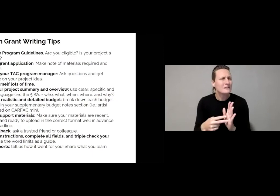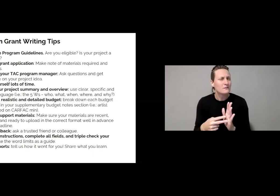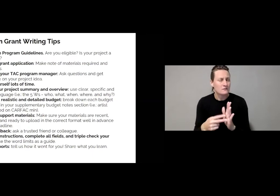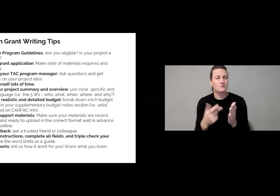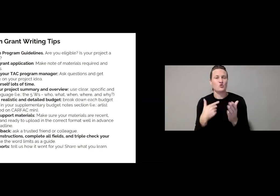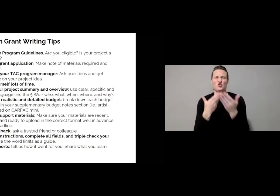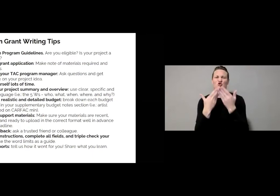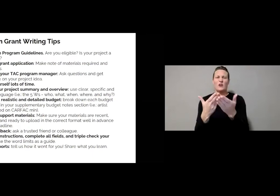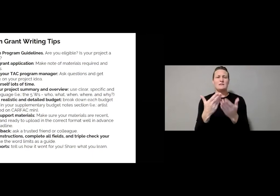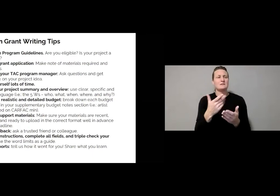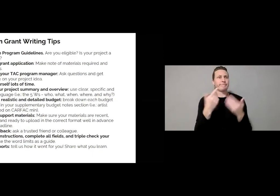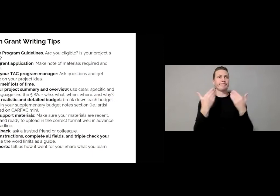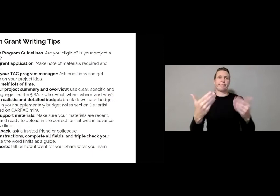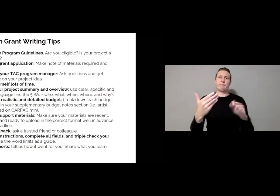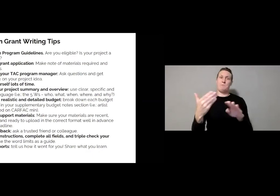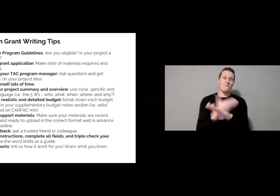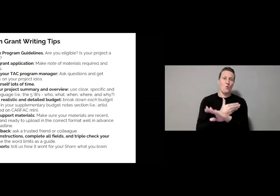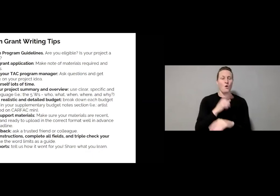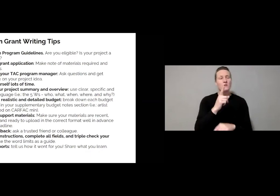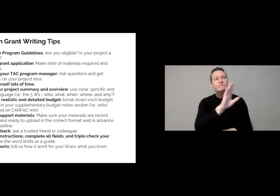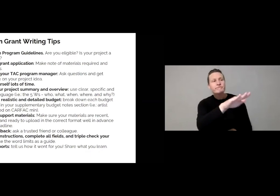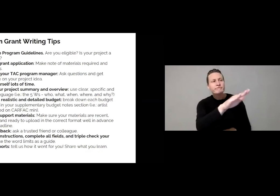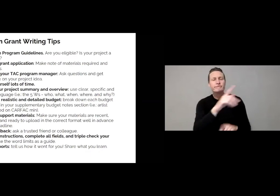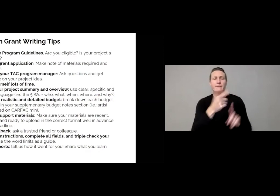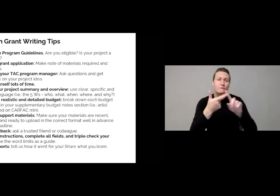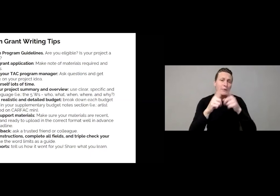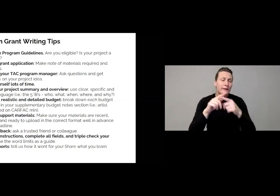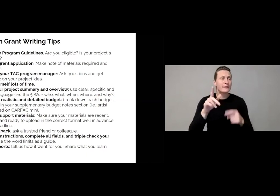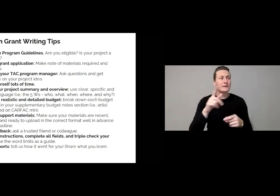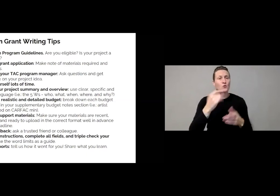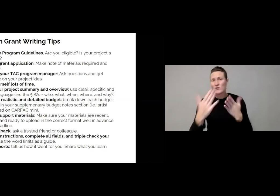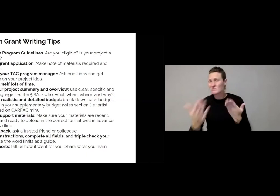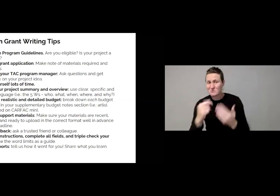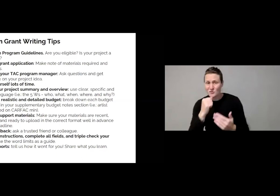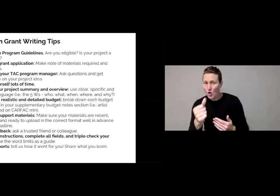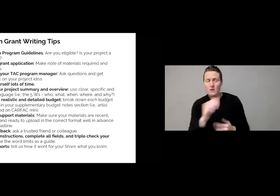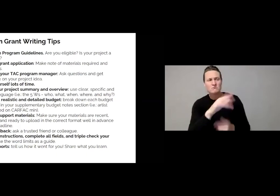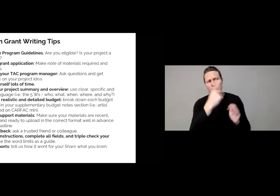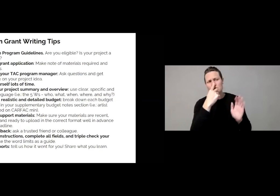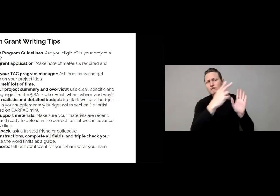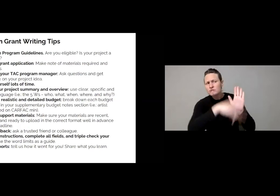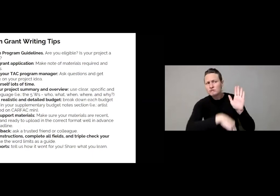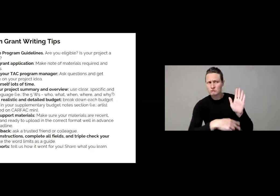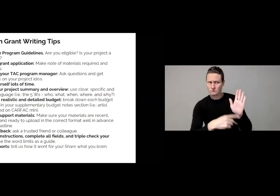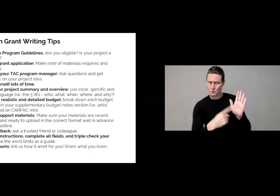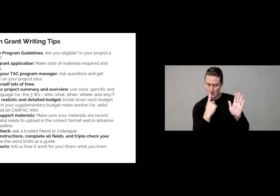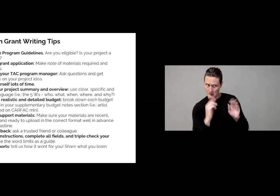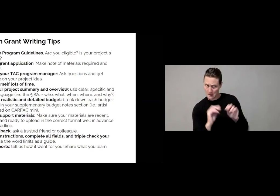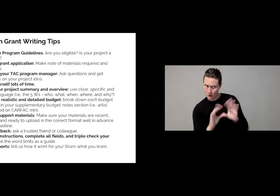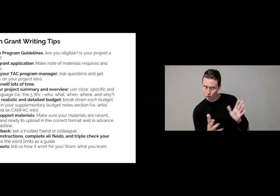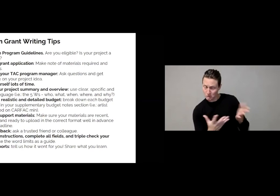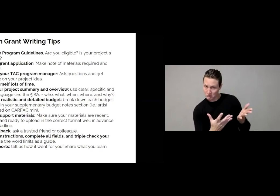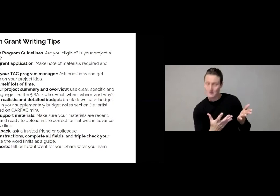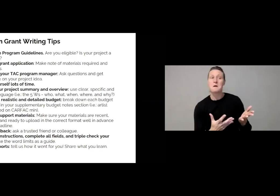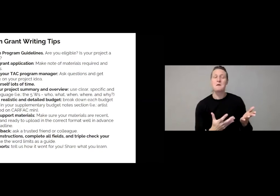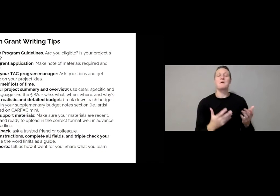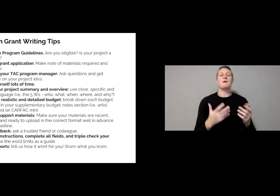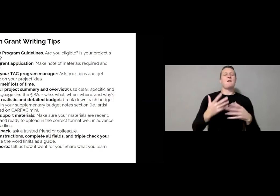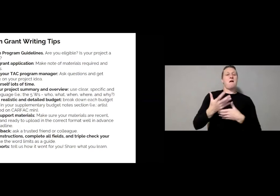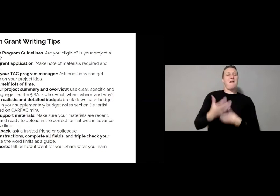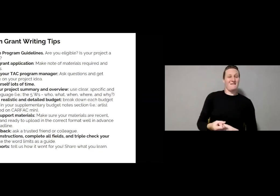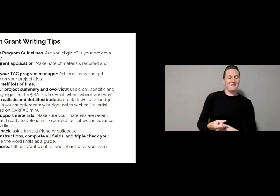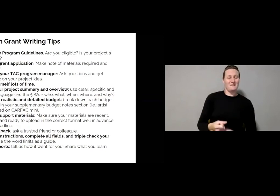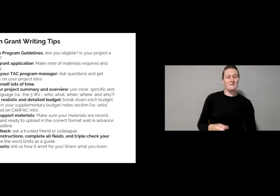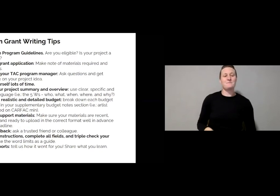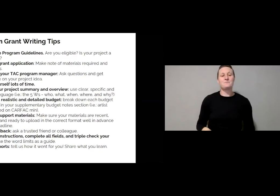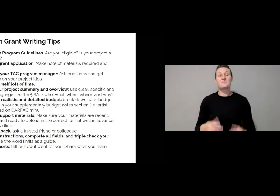do that. So you just need to fill in the grant application. It's actually pretty simple. It's all online. Just follow